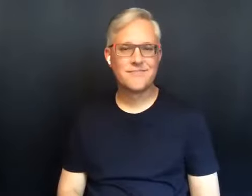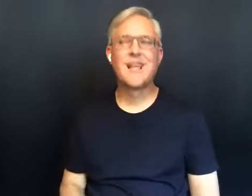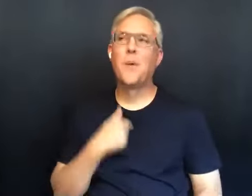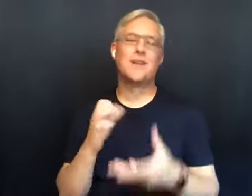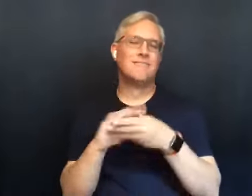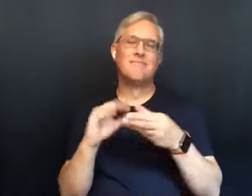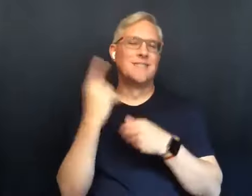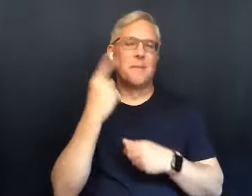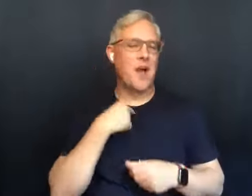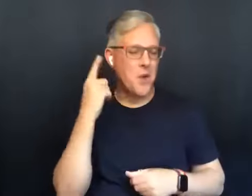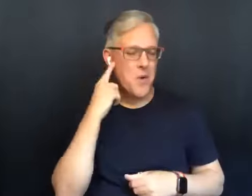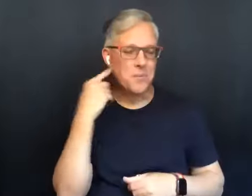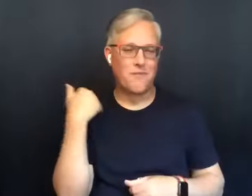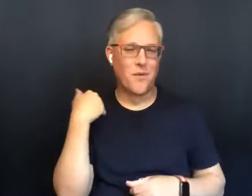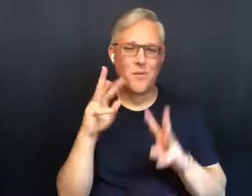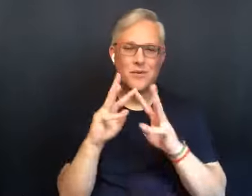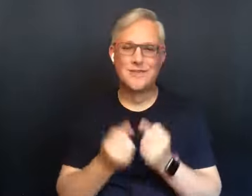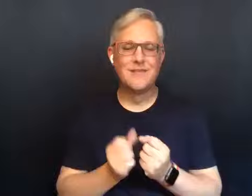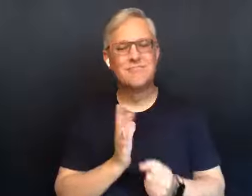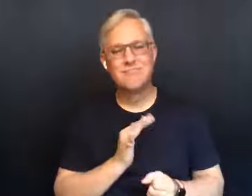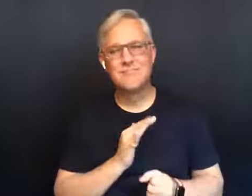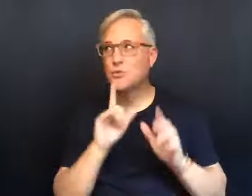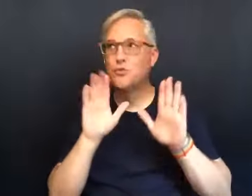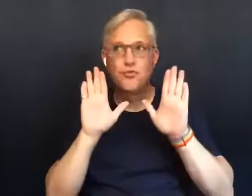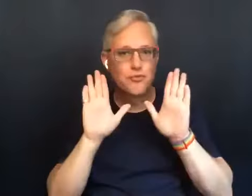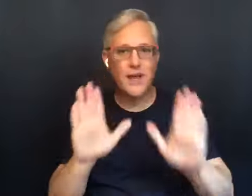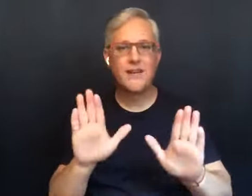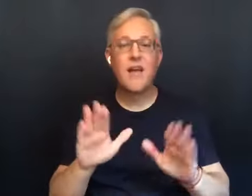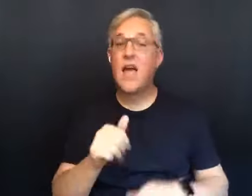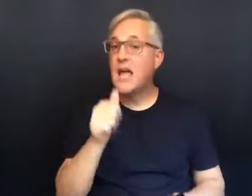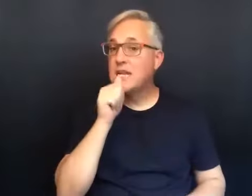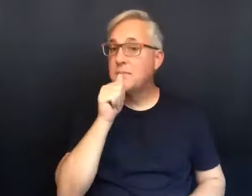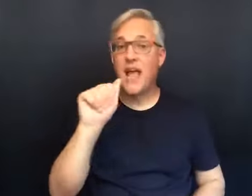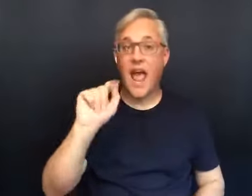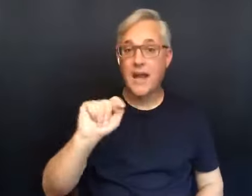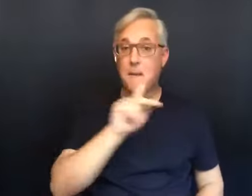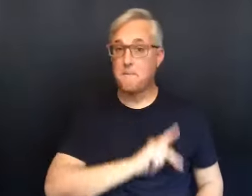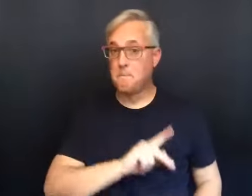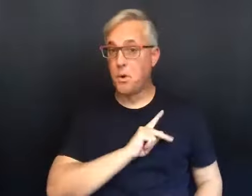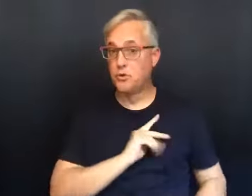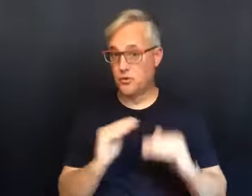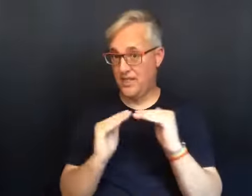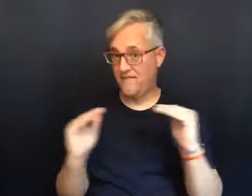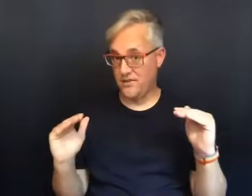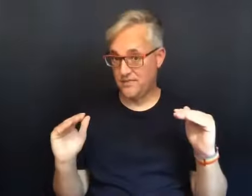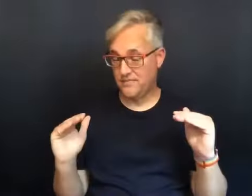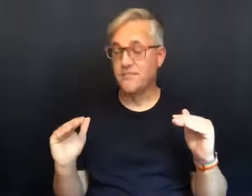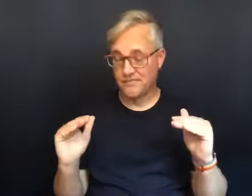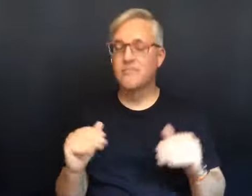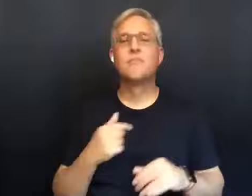So, but I want to say something, and I heard this in the workshop earlier. It was great about anonymity at the personal level. And I think it's a